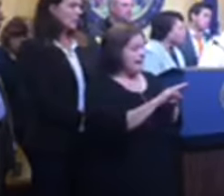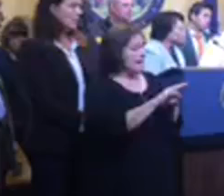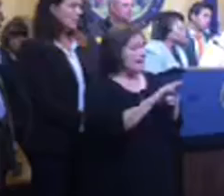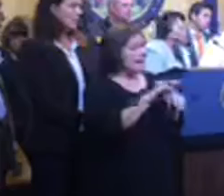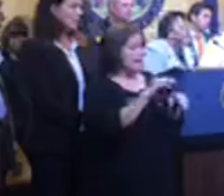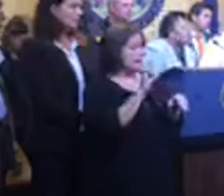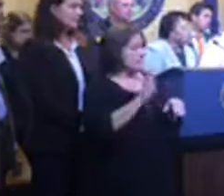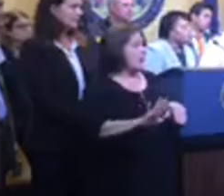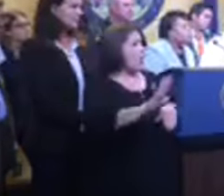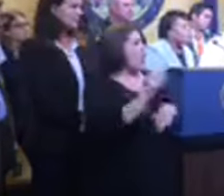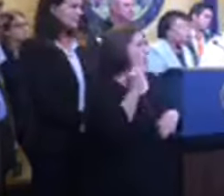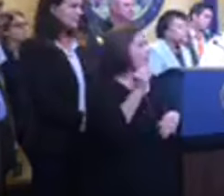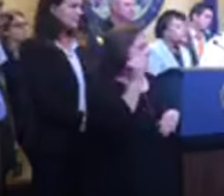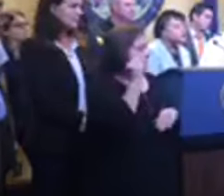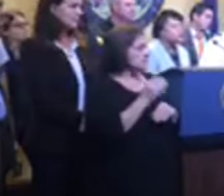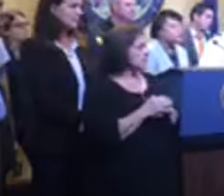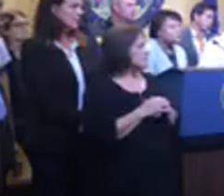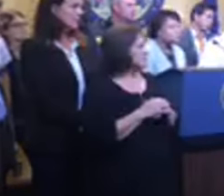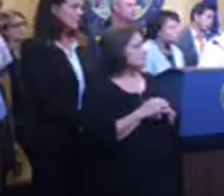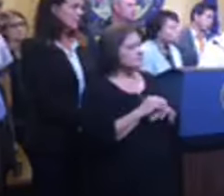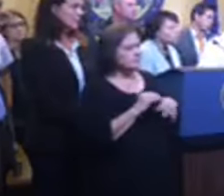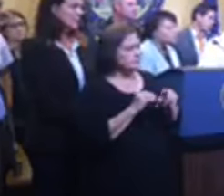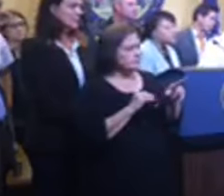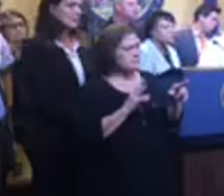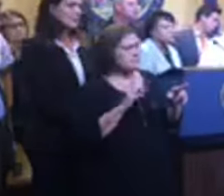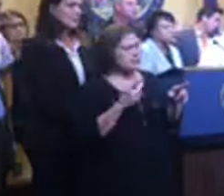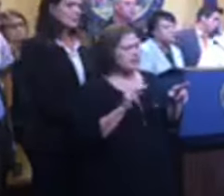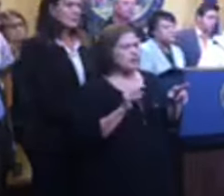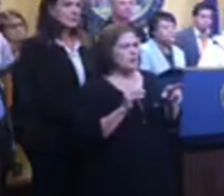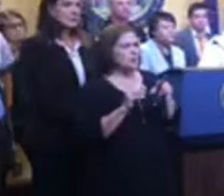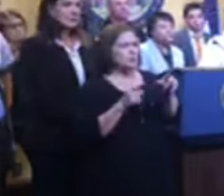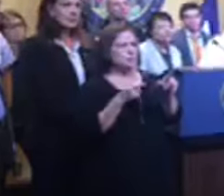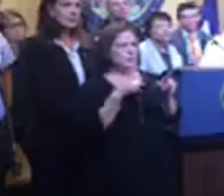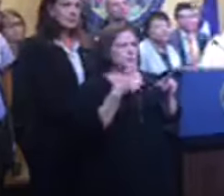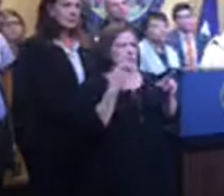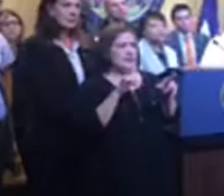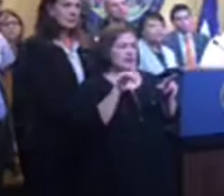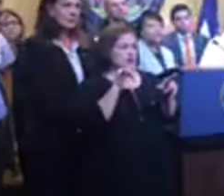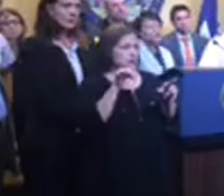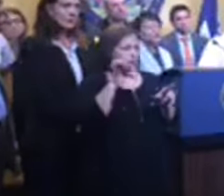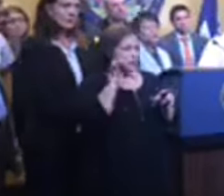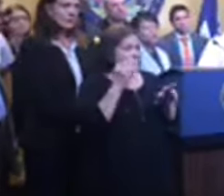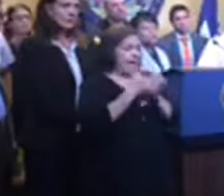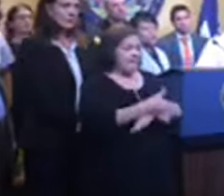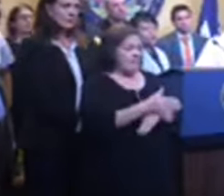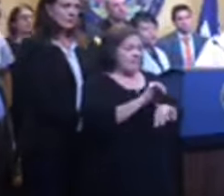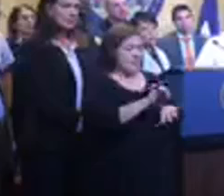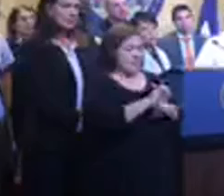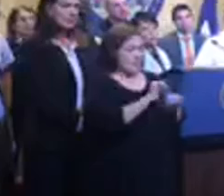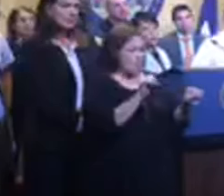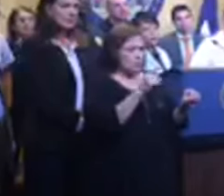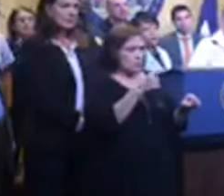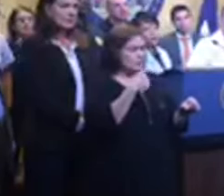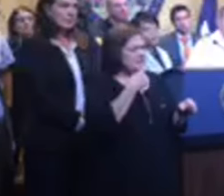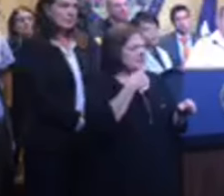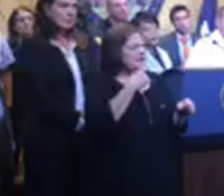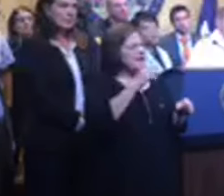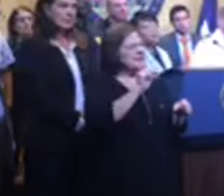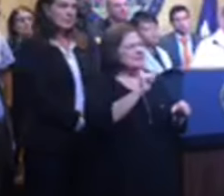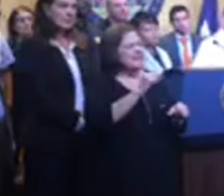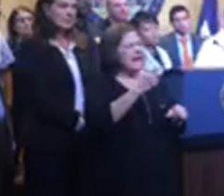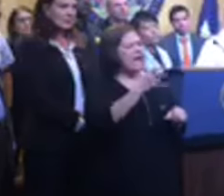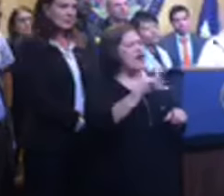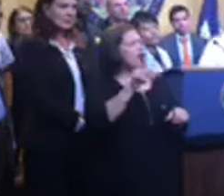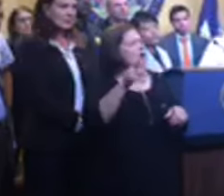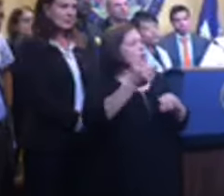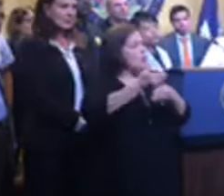that. Any other questions? WGNO. So yesterday, after the explosion, I think a few of the windows were broken out on the Sanger.